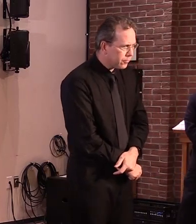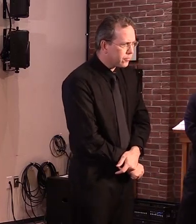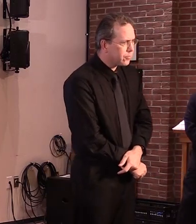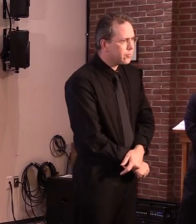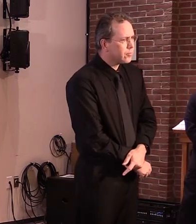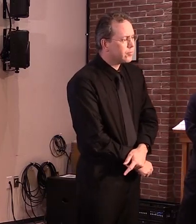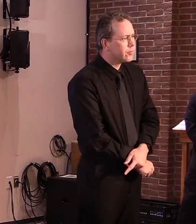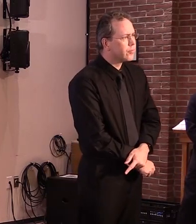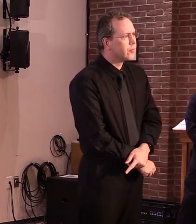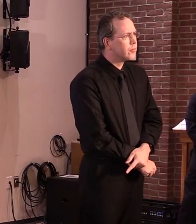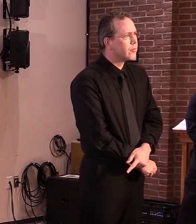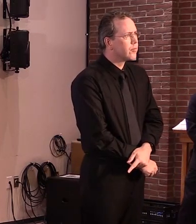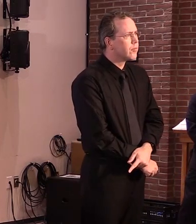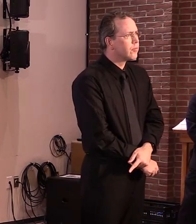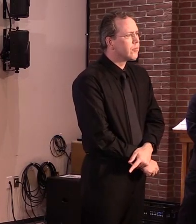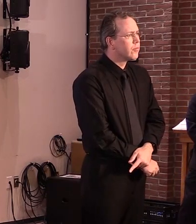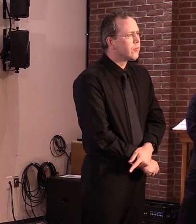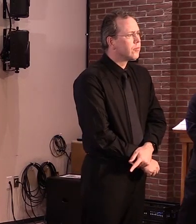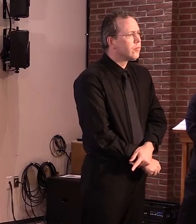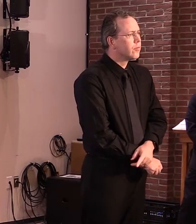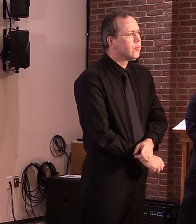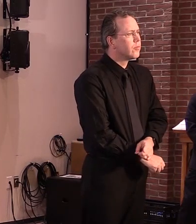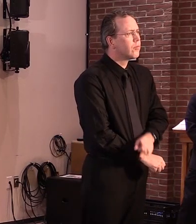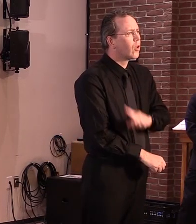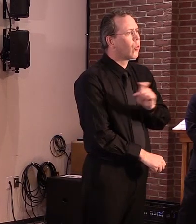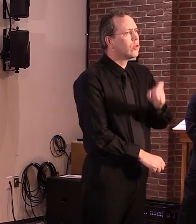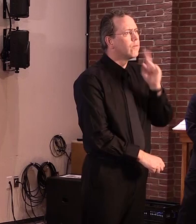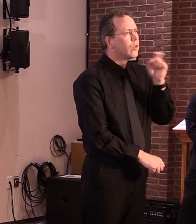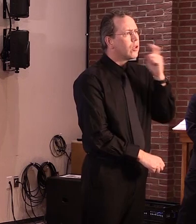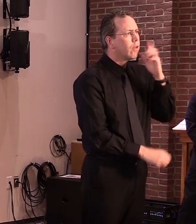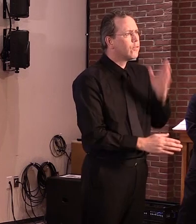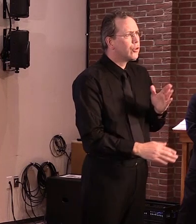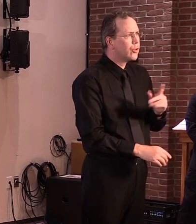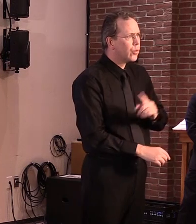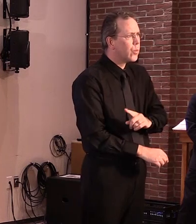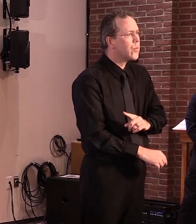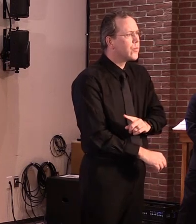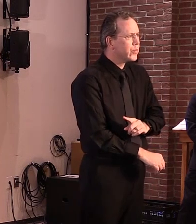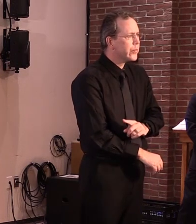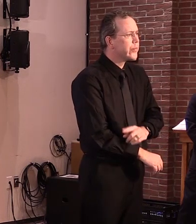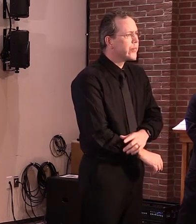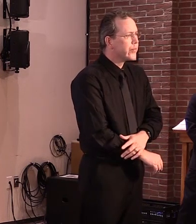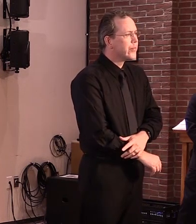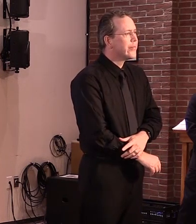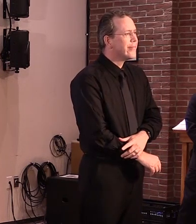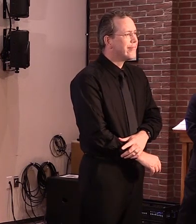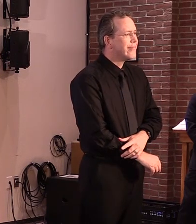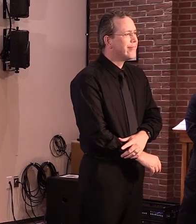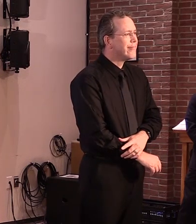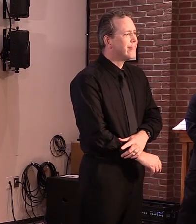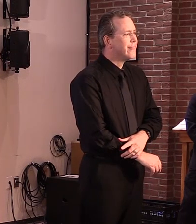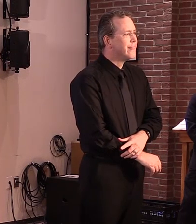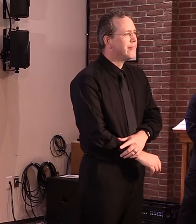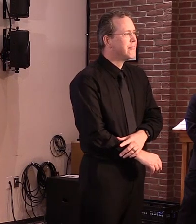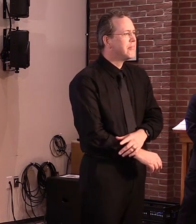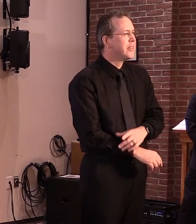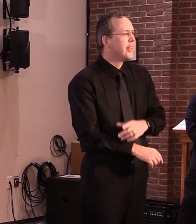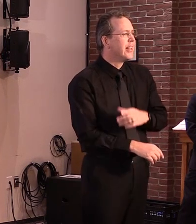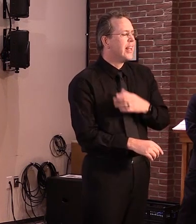Courier. Hi, Governor. As much fun as I had questioning you about your hairstyle earlier in the week, I'm going to go a little more serious today.